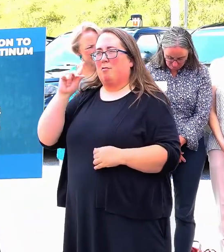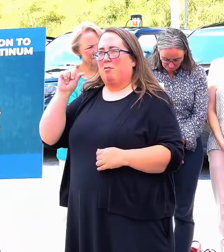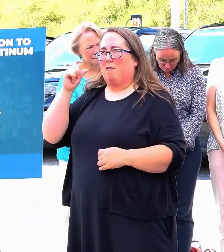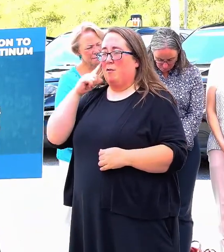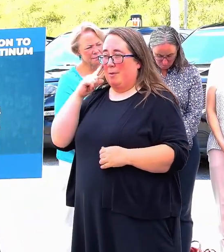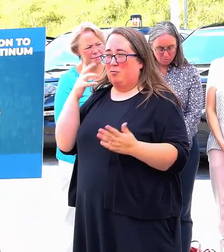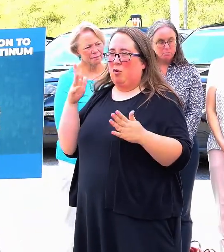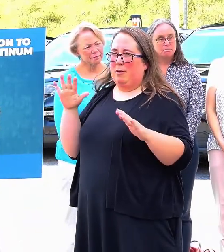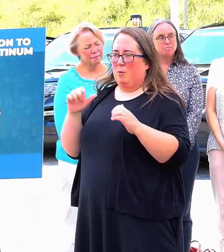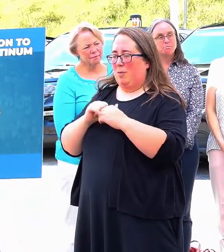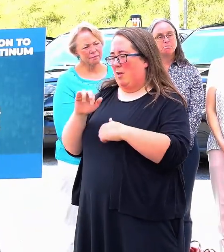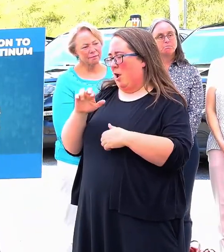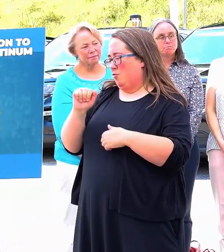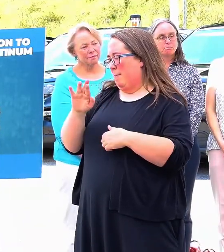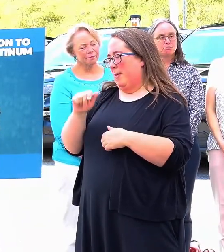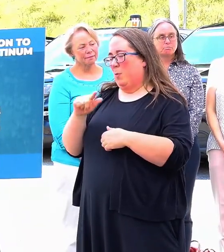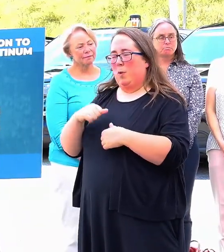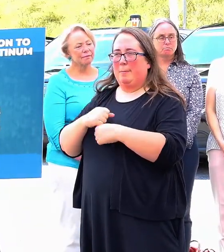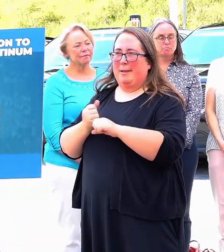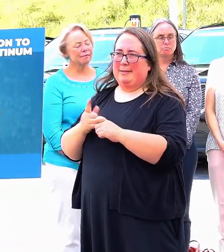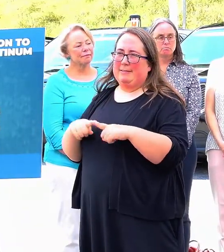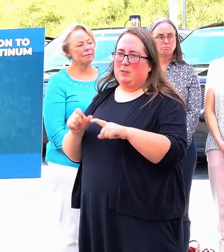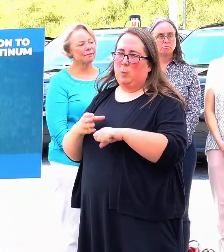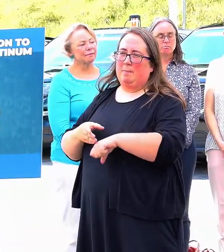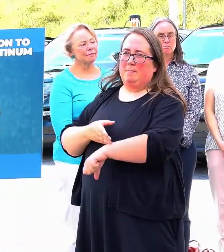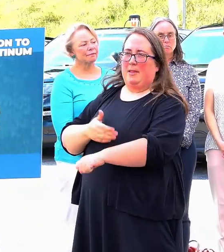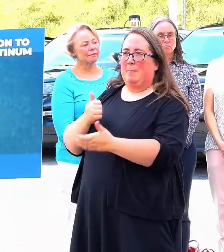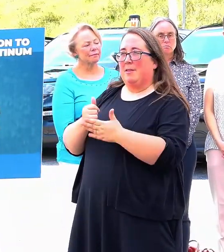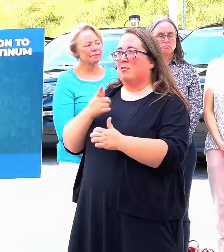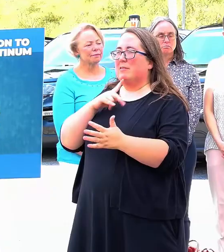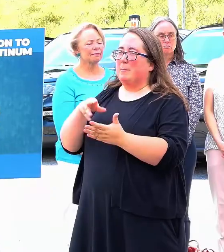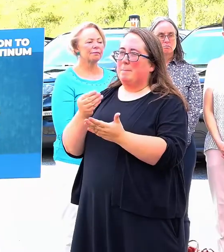done in the IRA bill will make a difference. There's